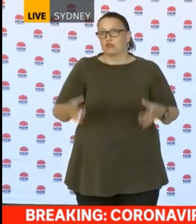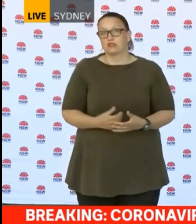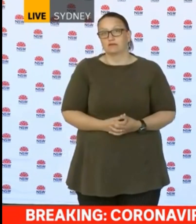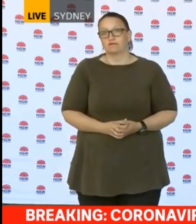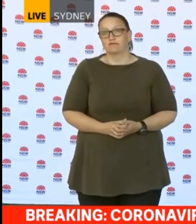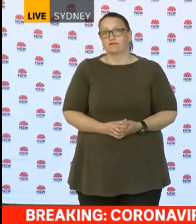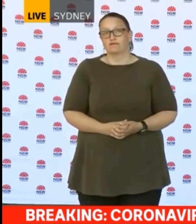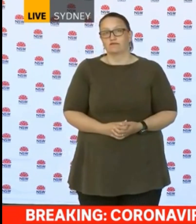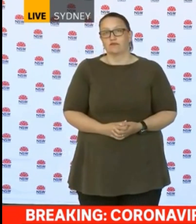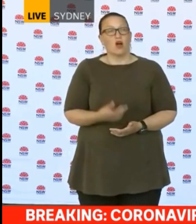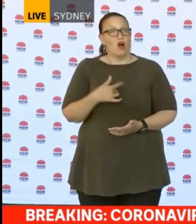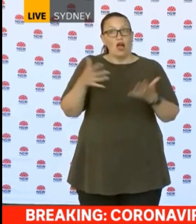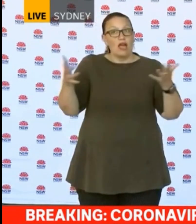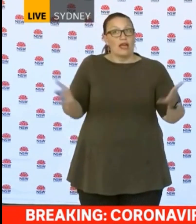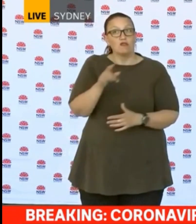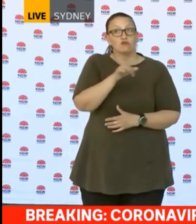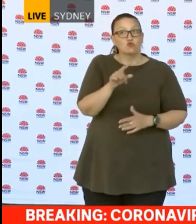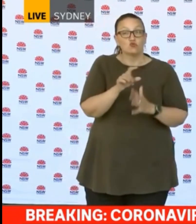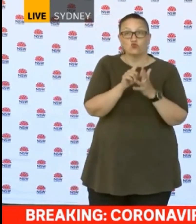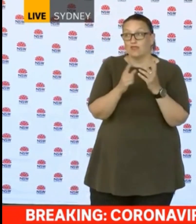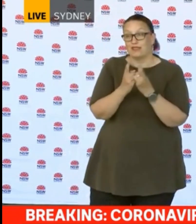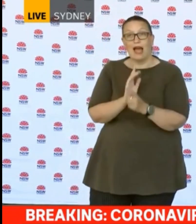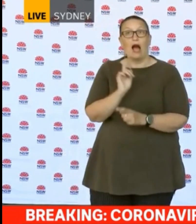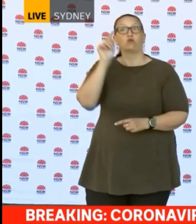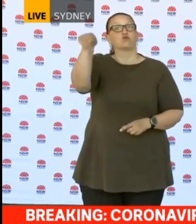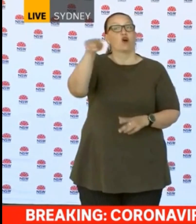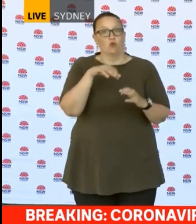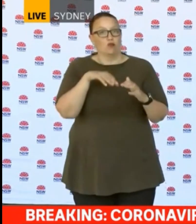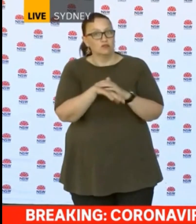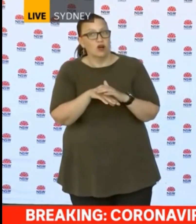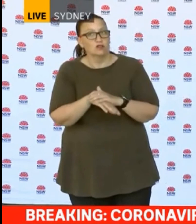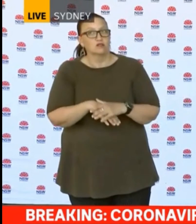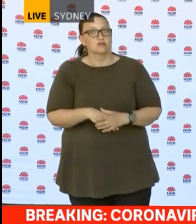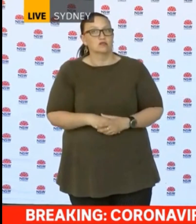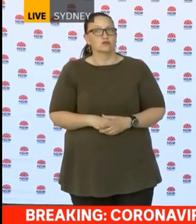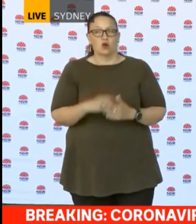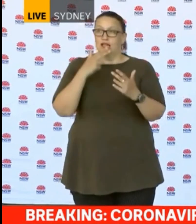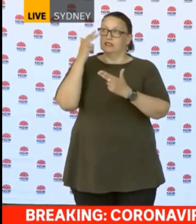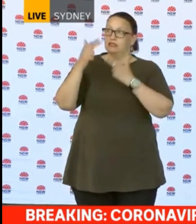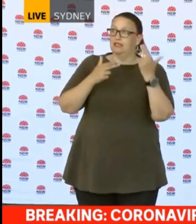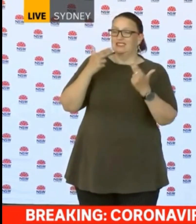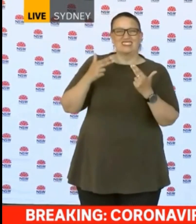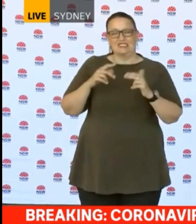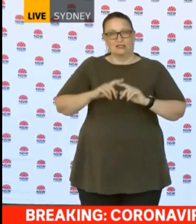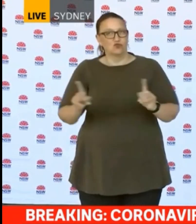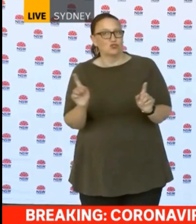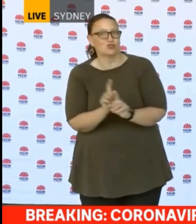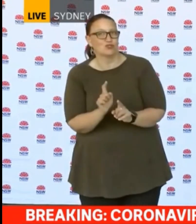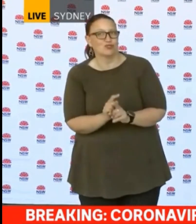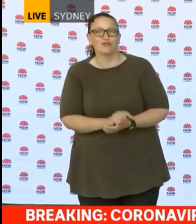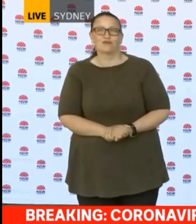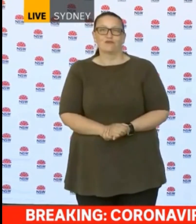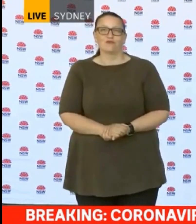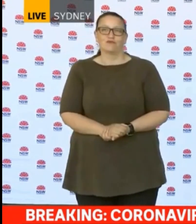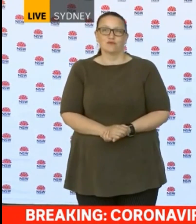settings outdoors that are very different to what we allow indoors. And so there's differentials advice about singing. So clearly that